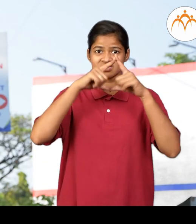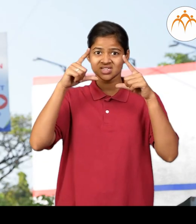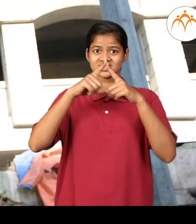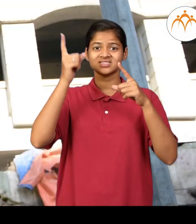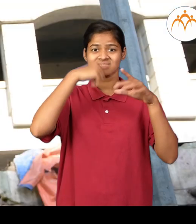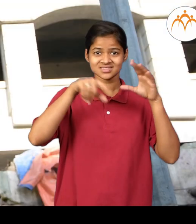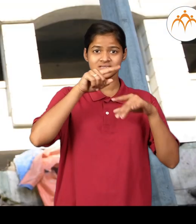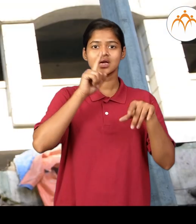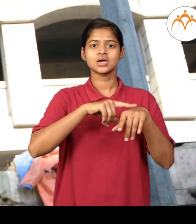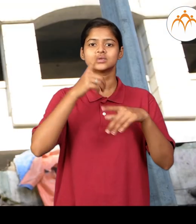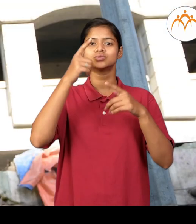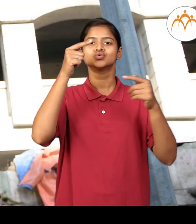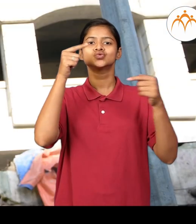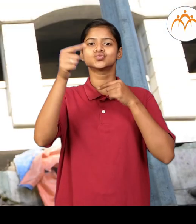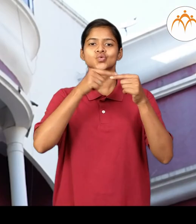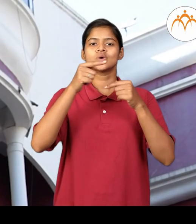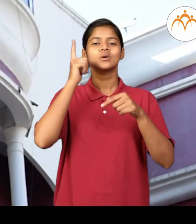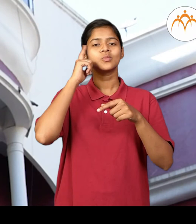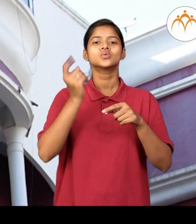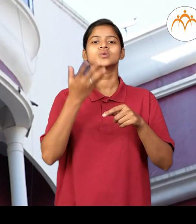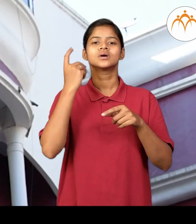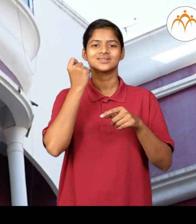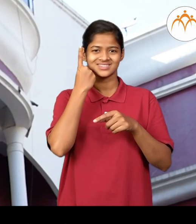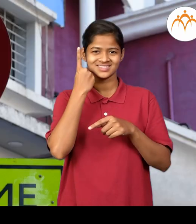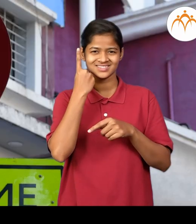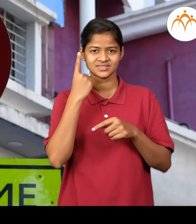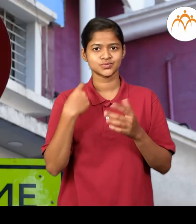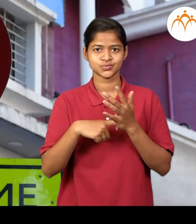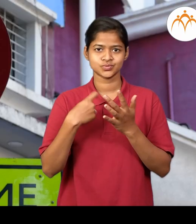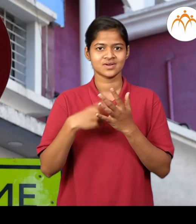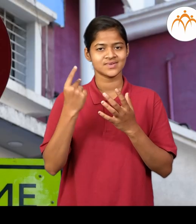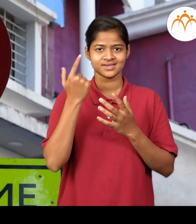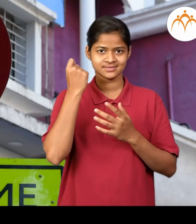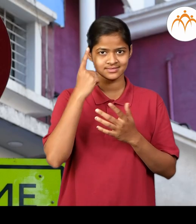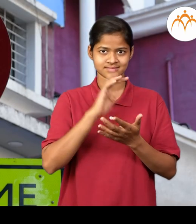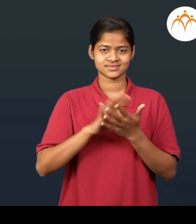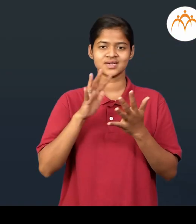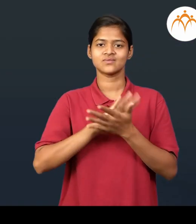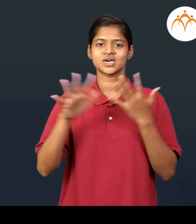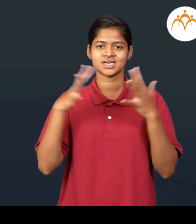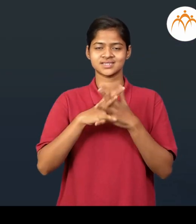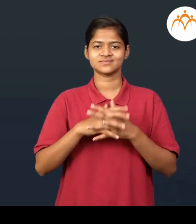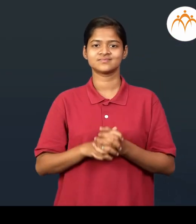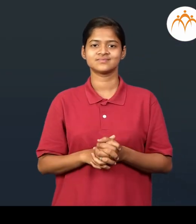using sign, we get a lot of information faster. Exercise.